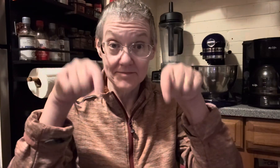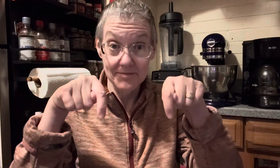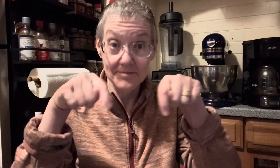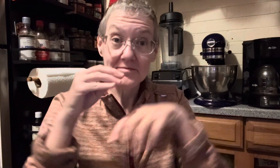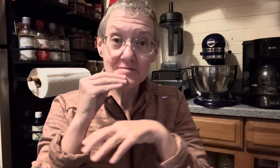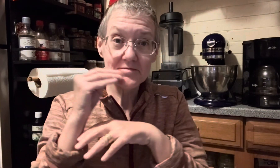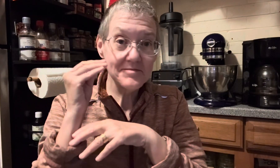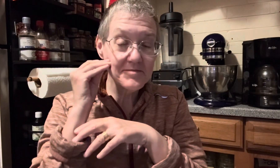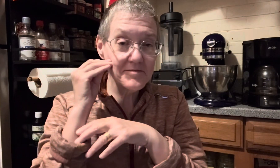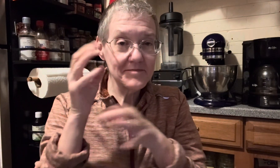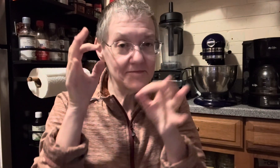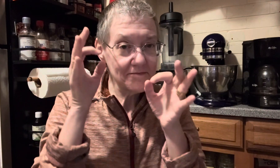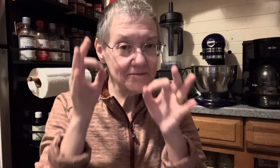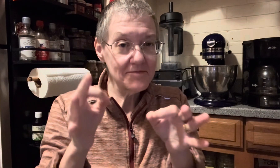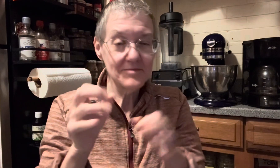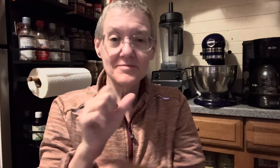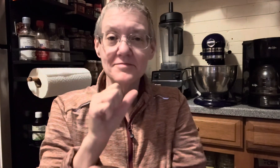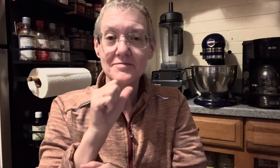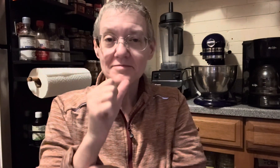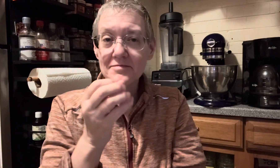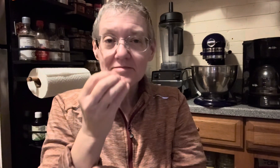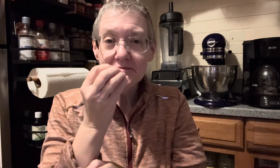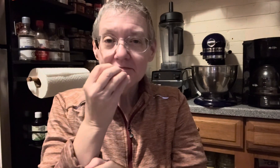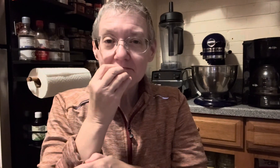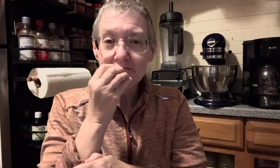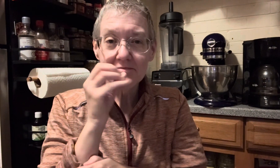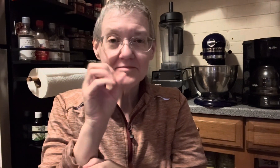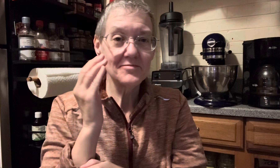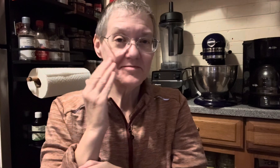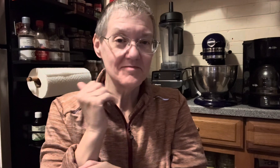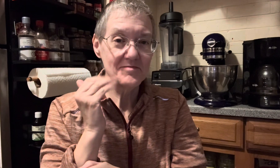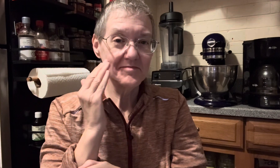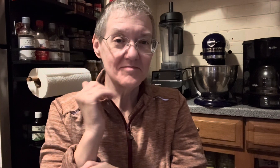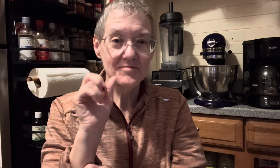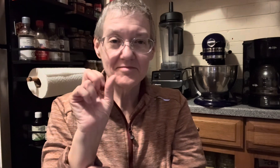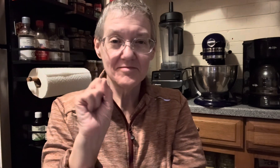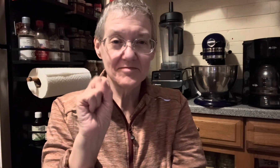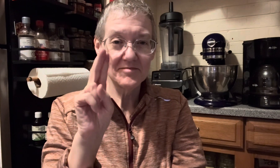Now in this house, we've decided not to eat any sugar.